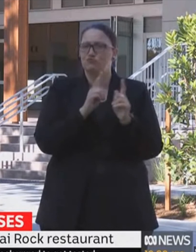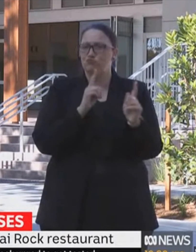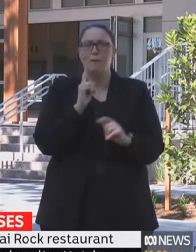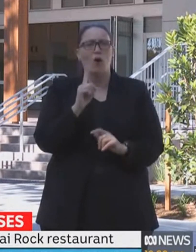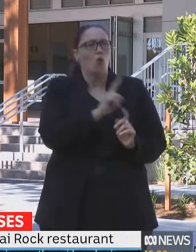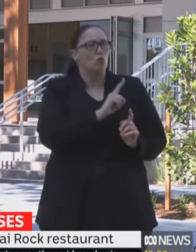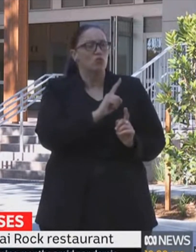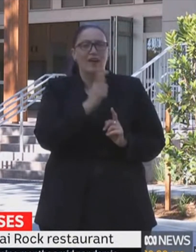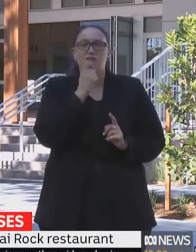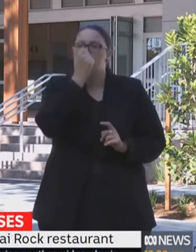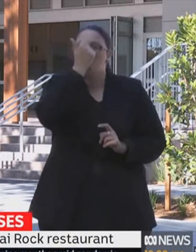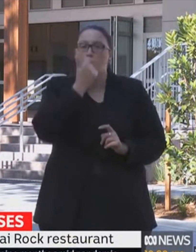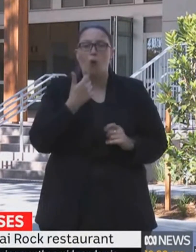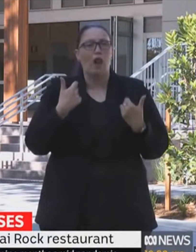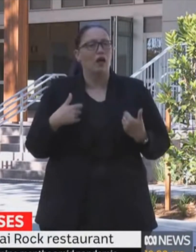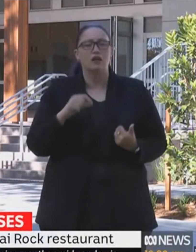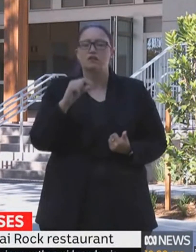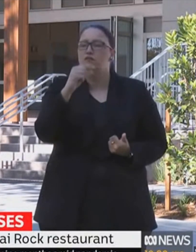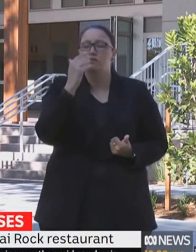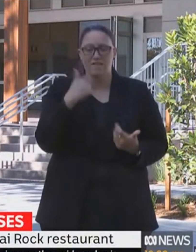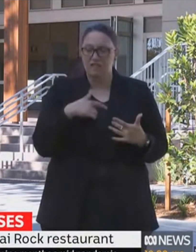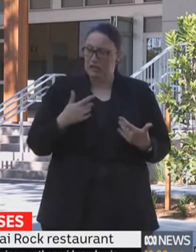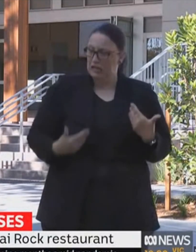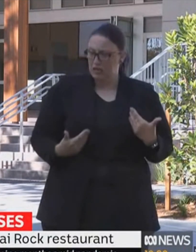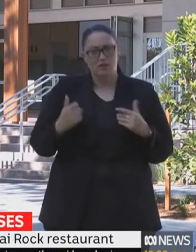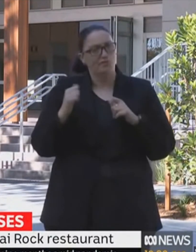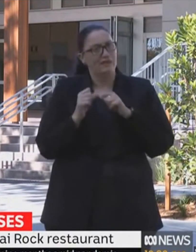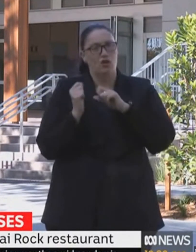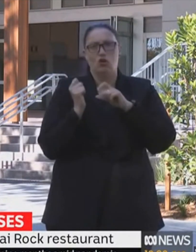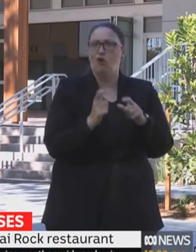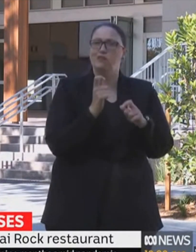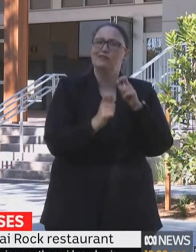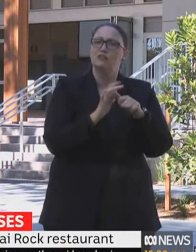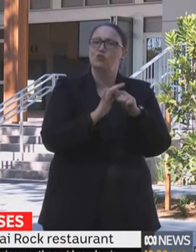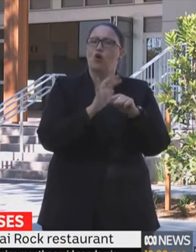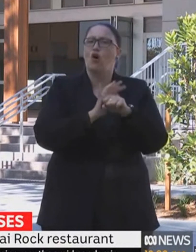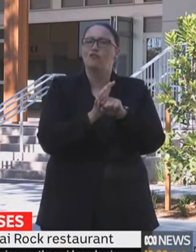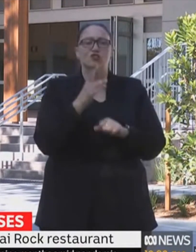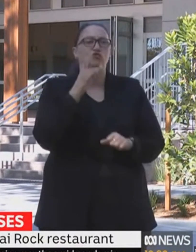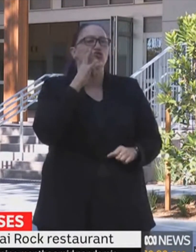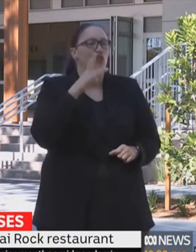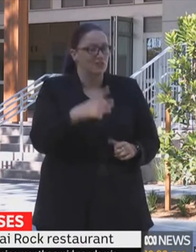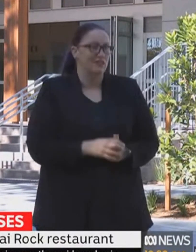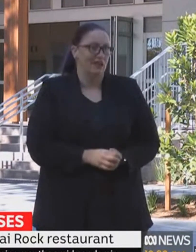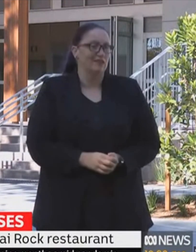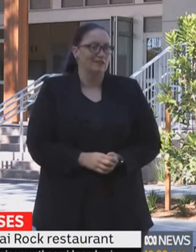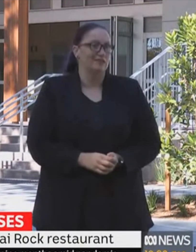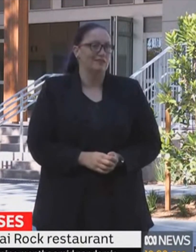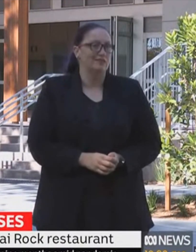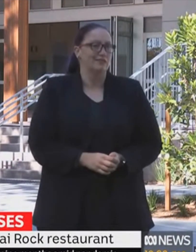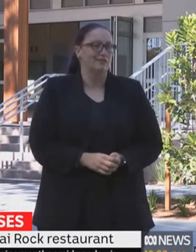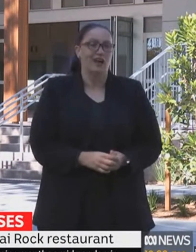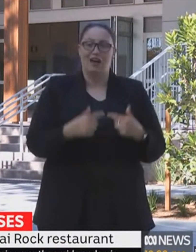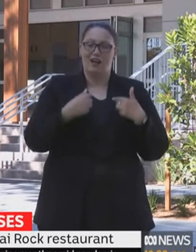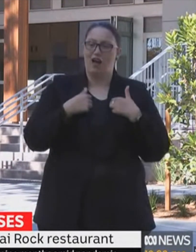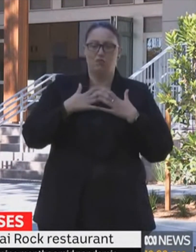requires us to go get tested and stay home until otherwise advised. So it's really important for us to go that extra mile. I tend